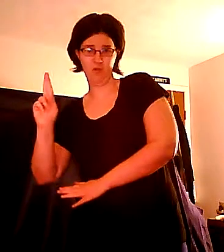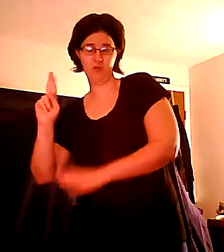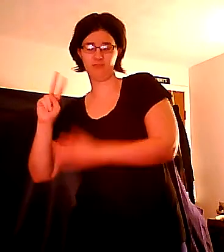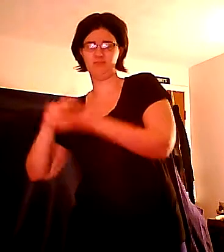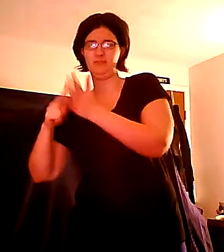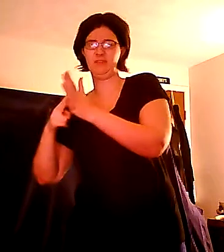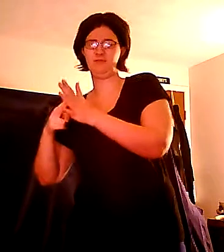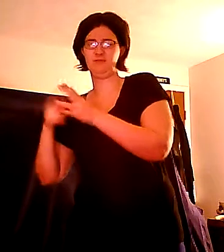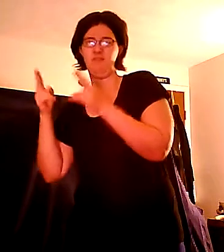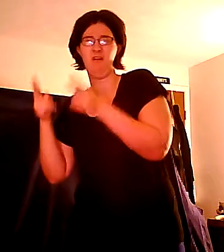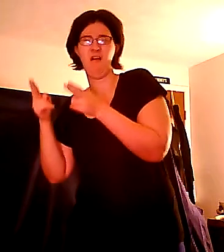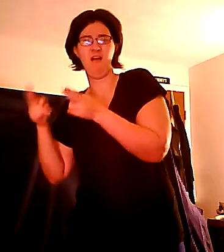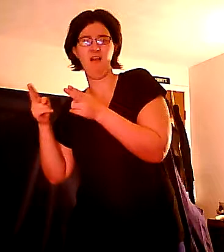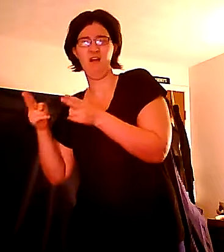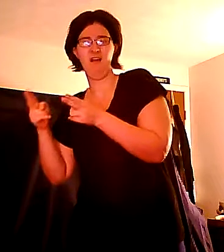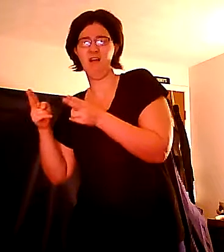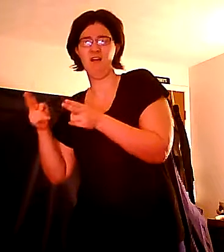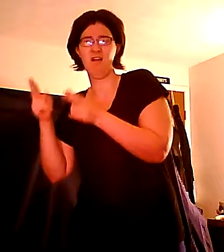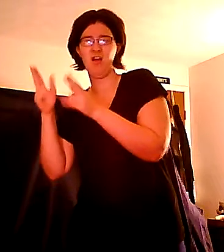was 5 years old,